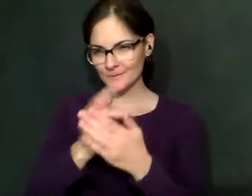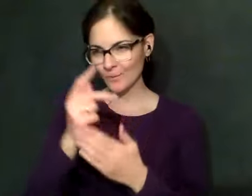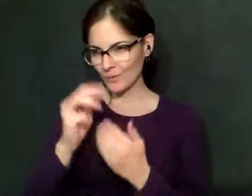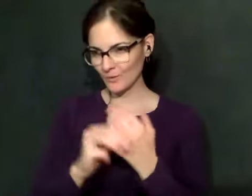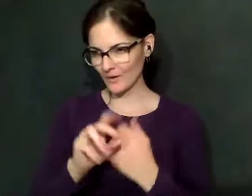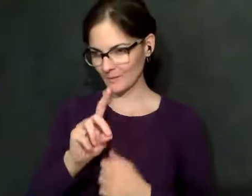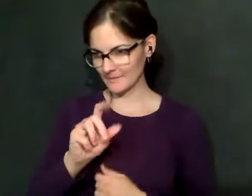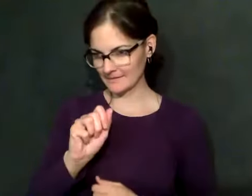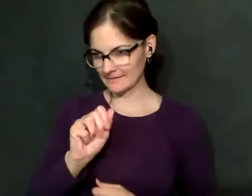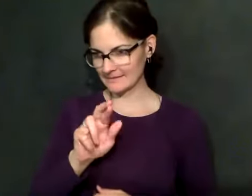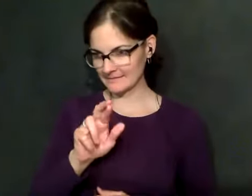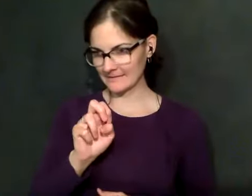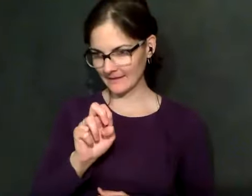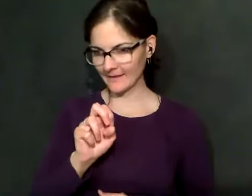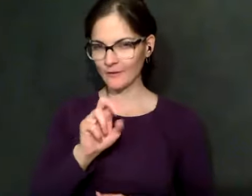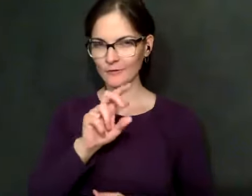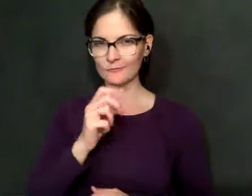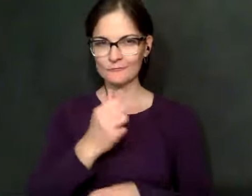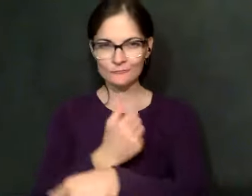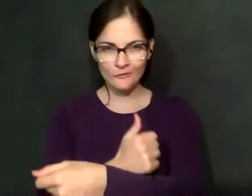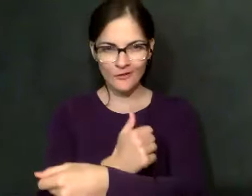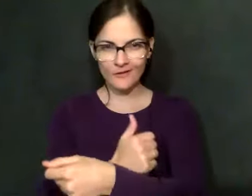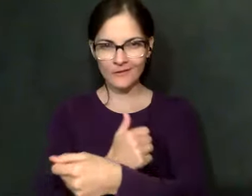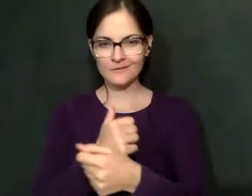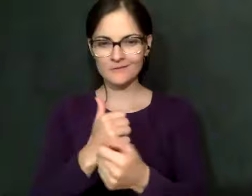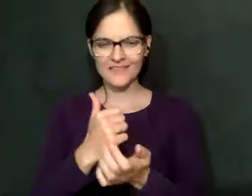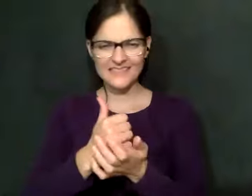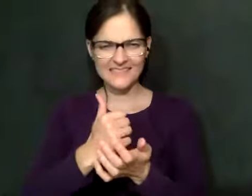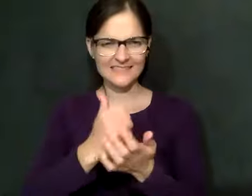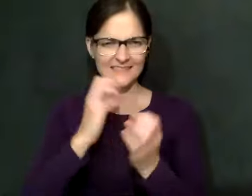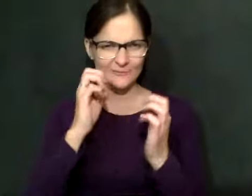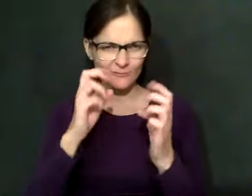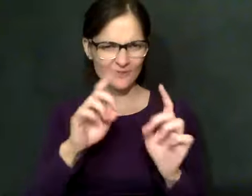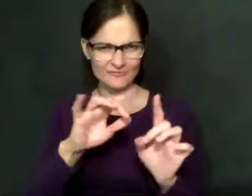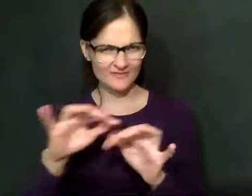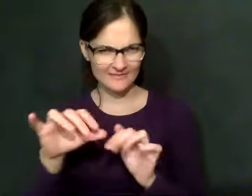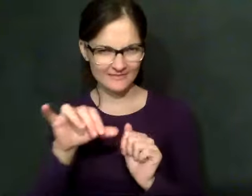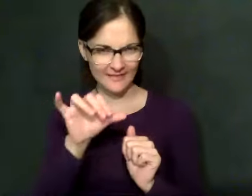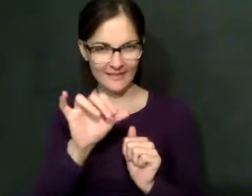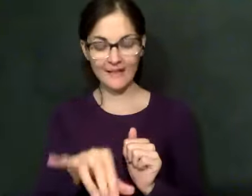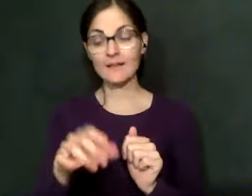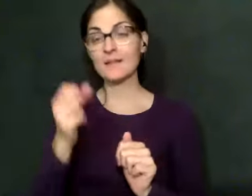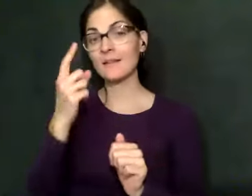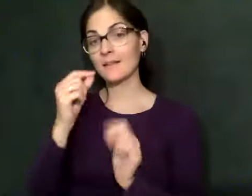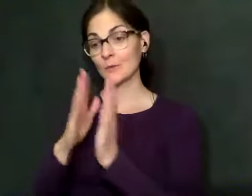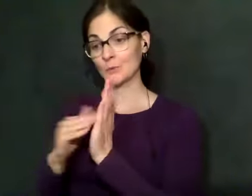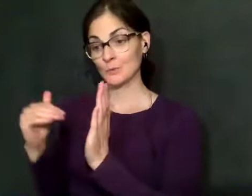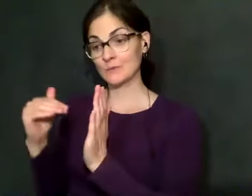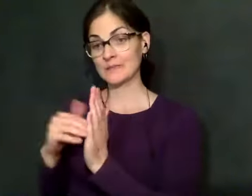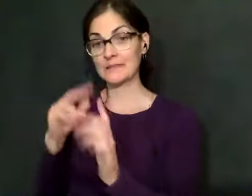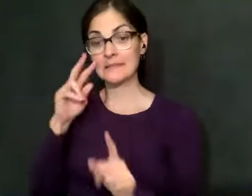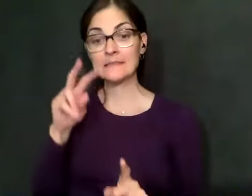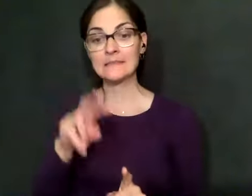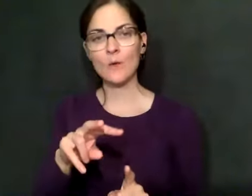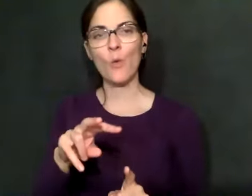was picked up for a lot of our Form 1, Year 6, 7 students. What is that? It's 11, 12-year-olds.